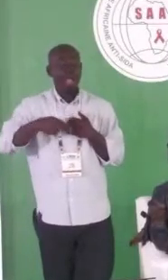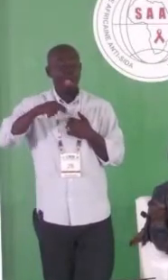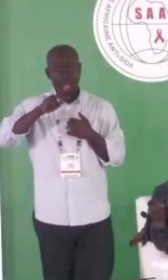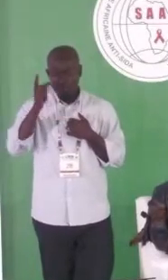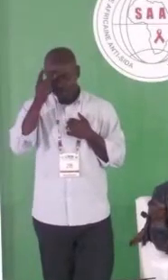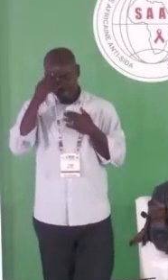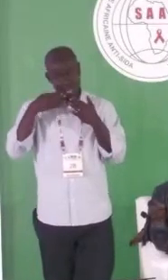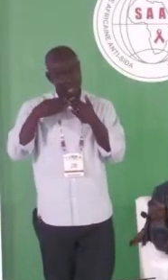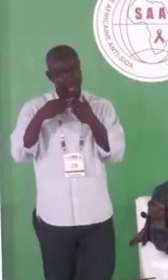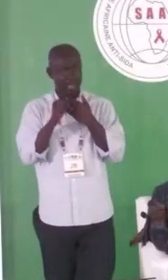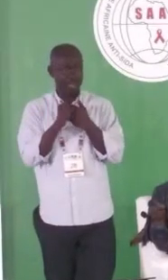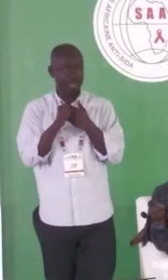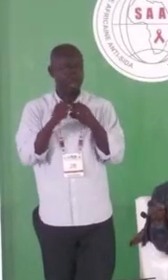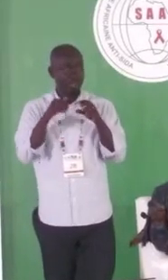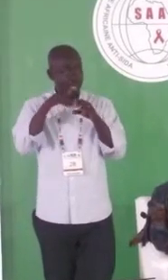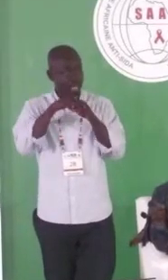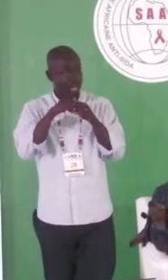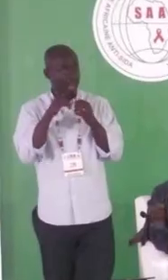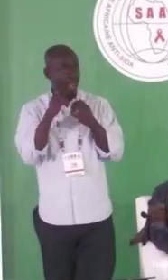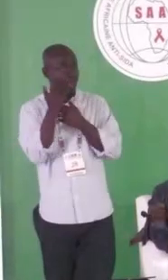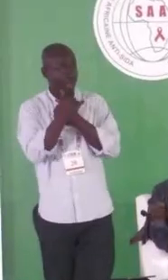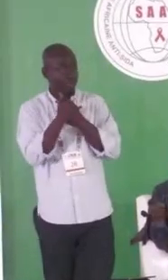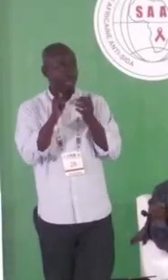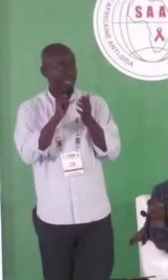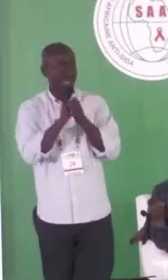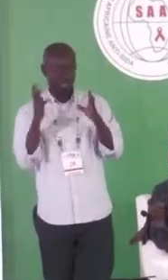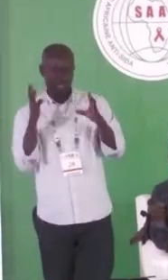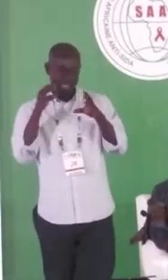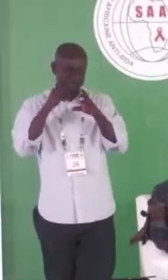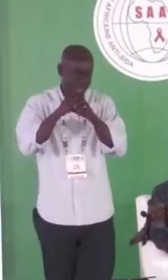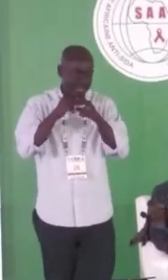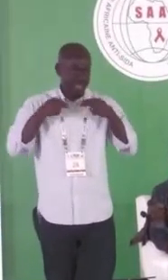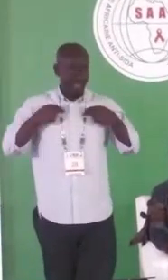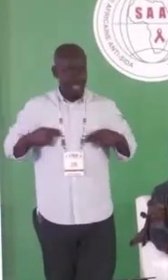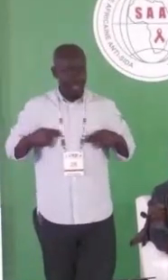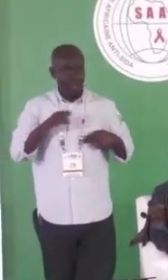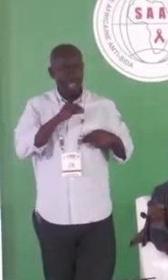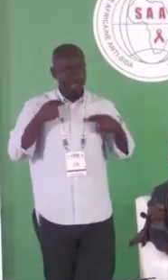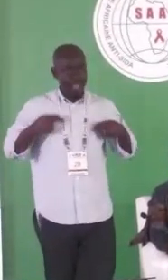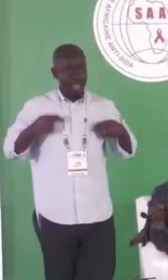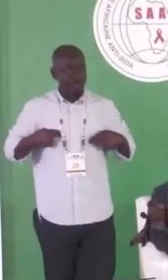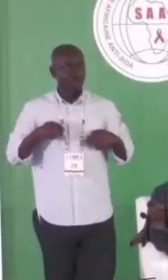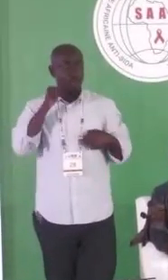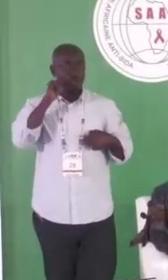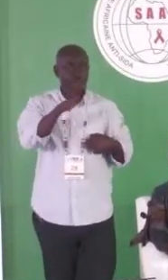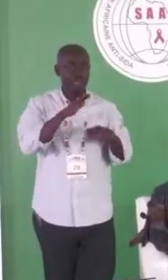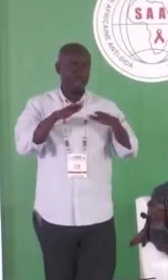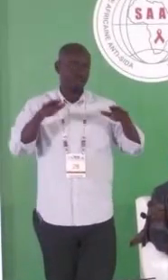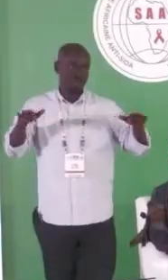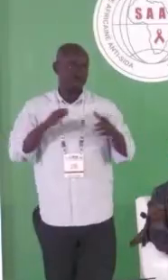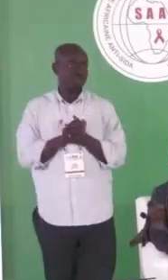leadership within our country, which is invested in health and the health of women and children.